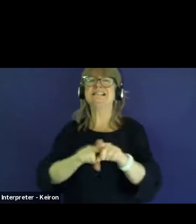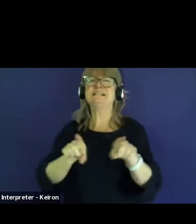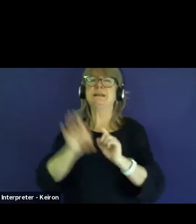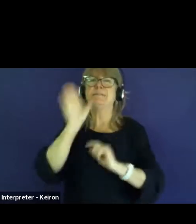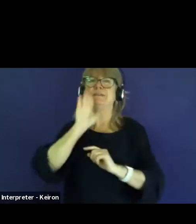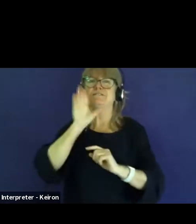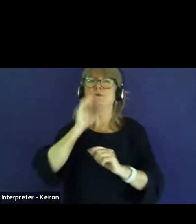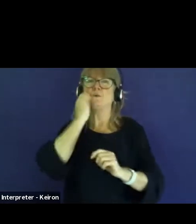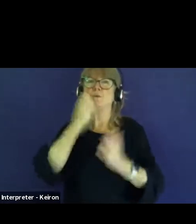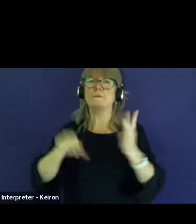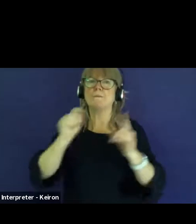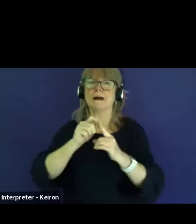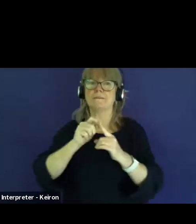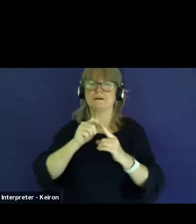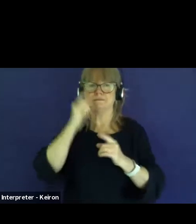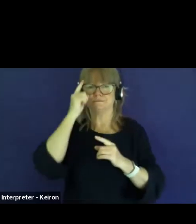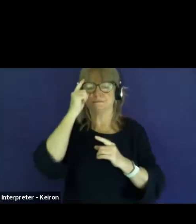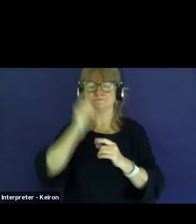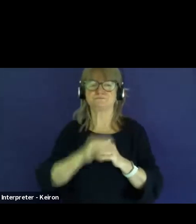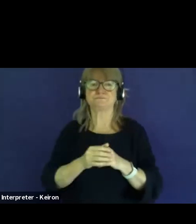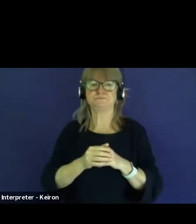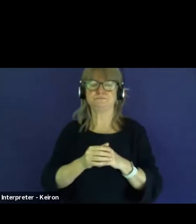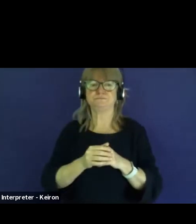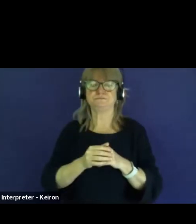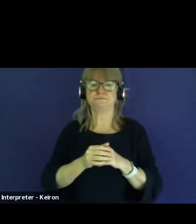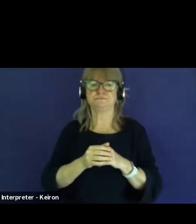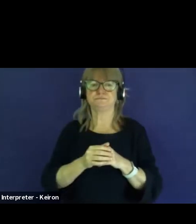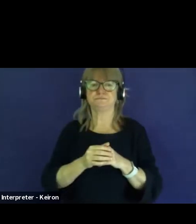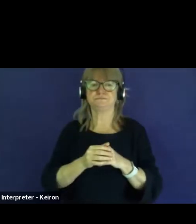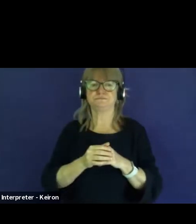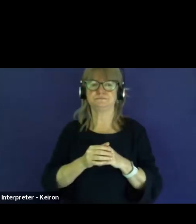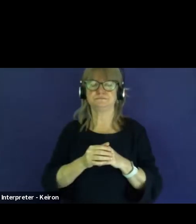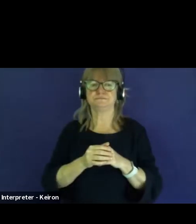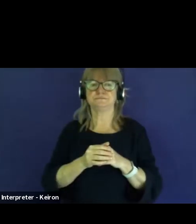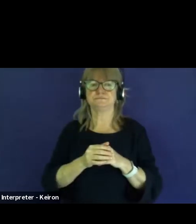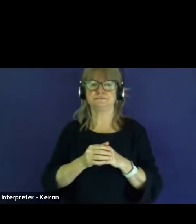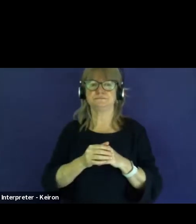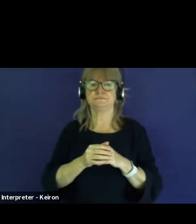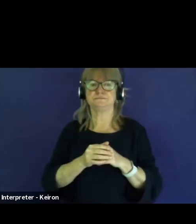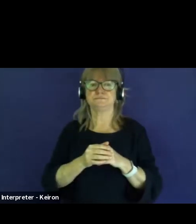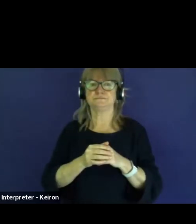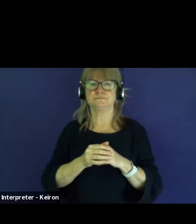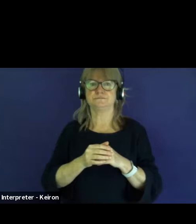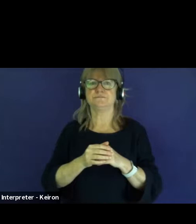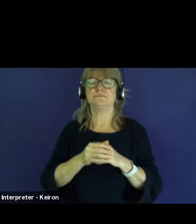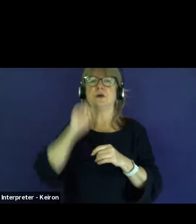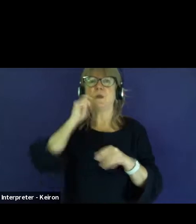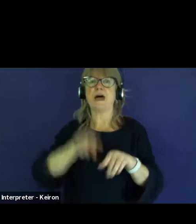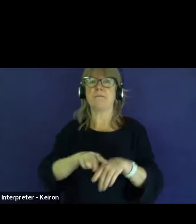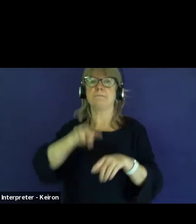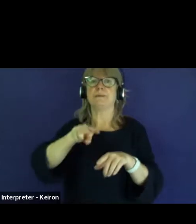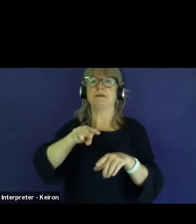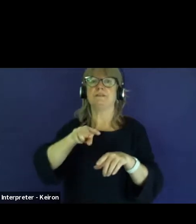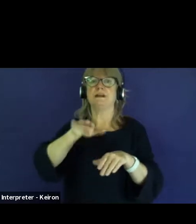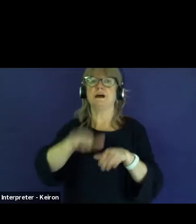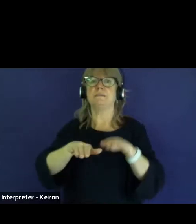our glute bridge. So we're coming into that same position. We're coming up and we're going to walk our heels